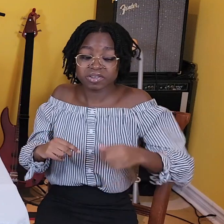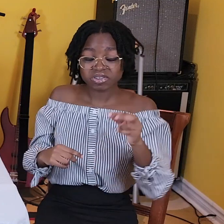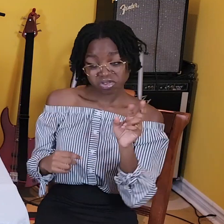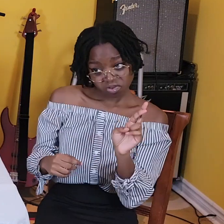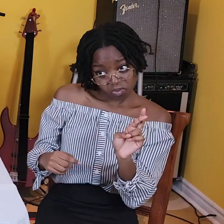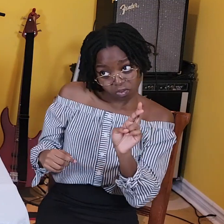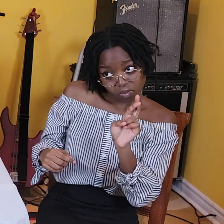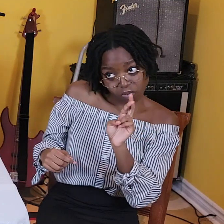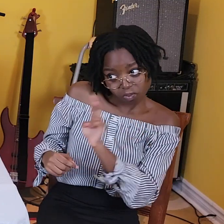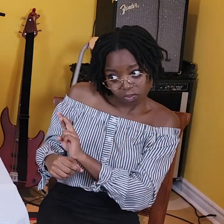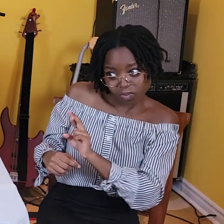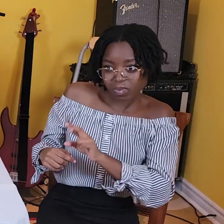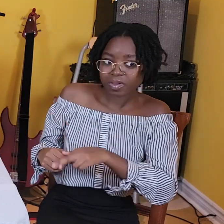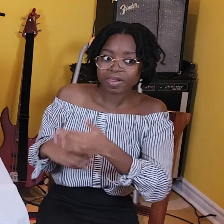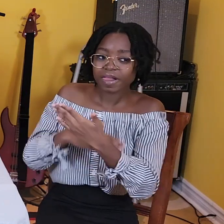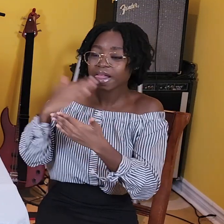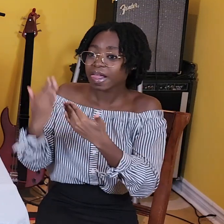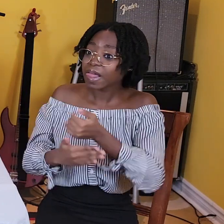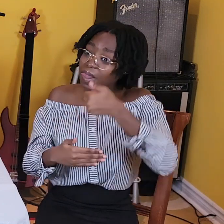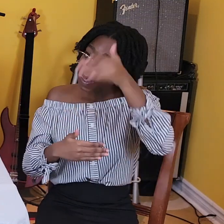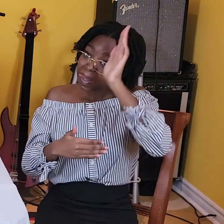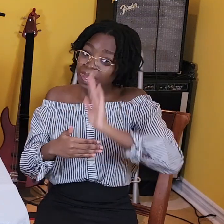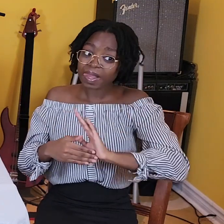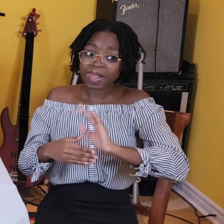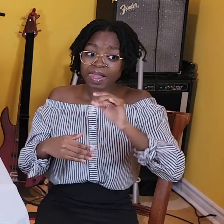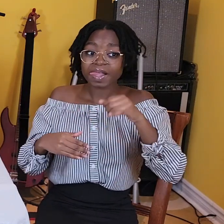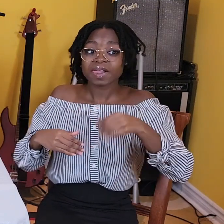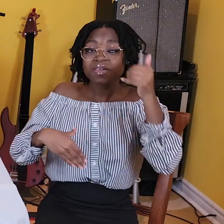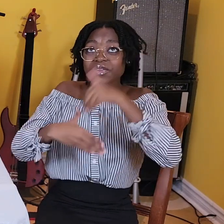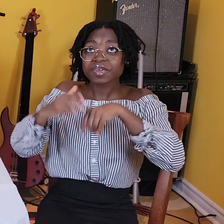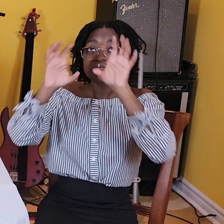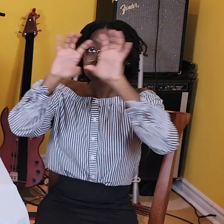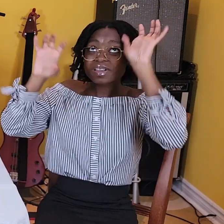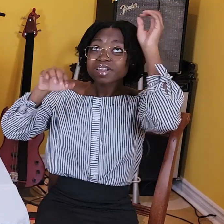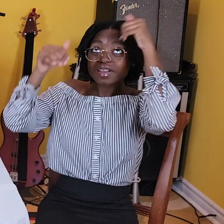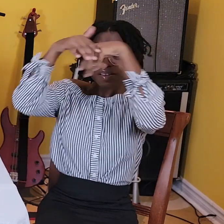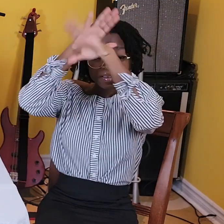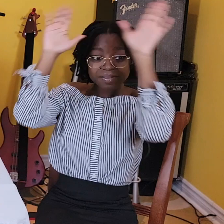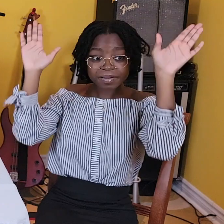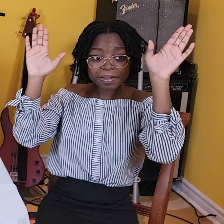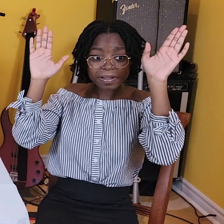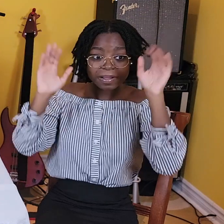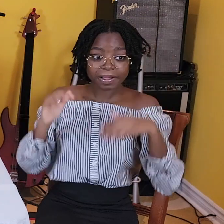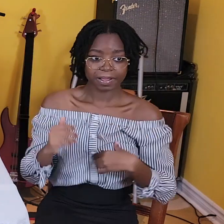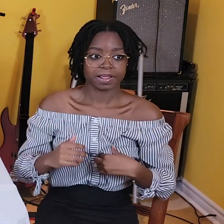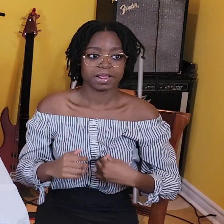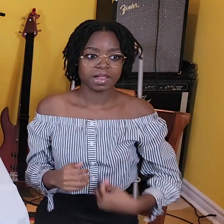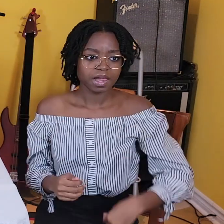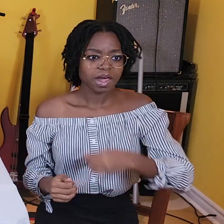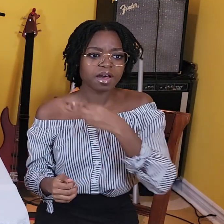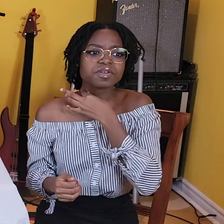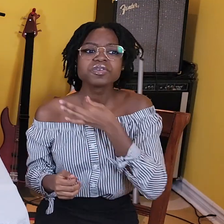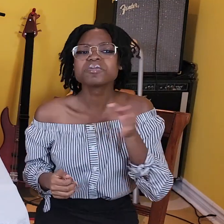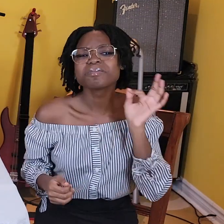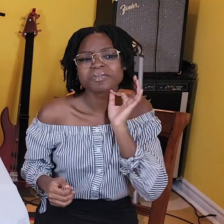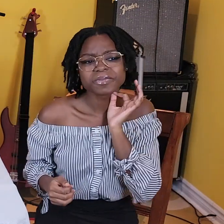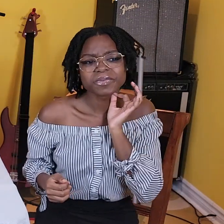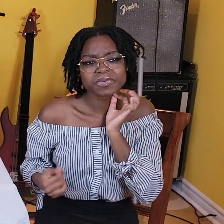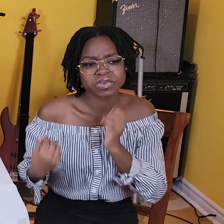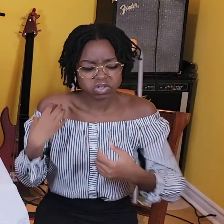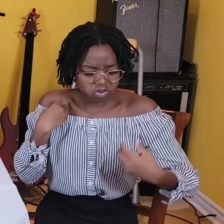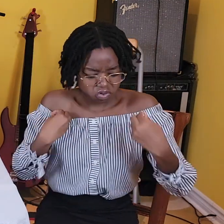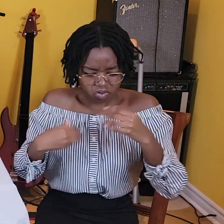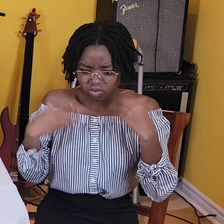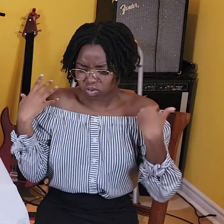Then the high priest tore his clothes, saying, "He has spoken blasphemy. What further need do we have